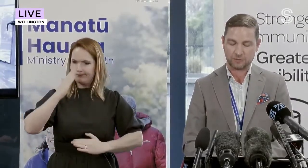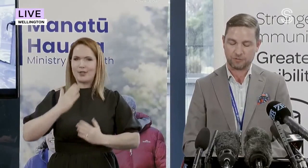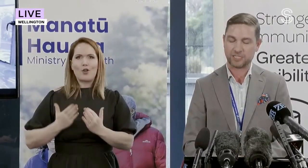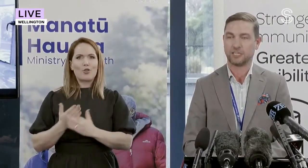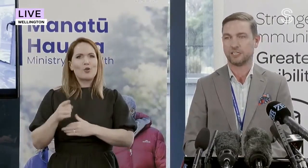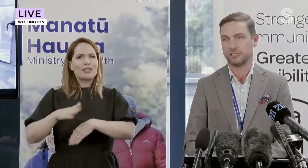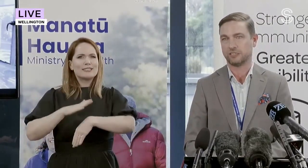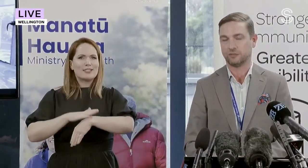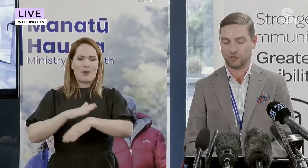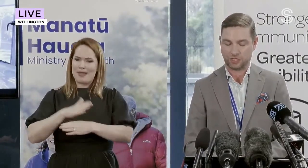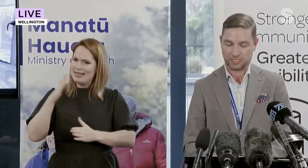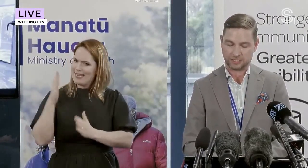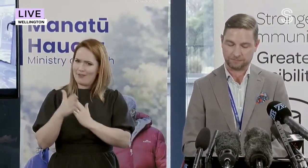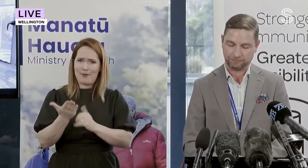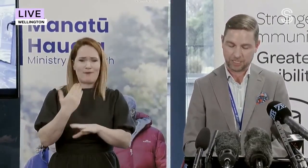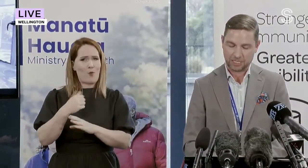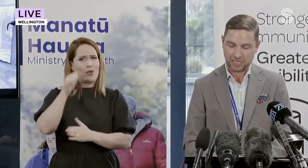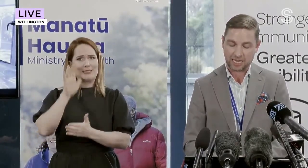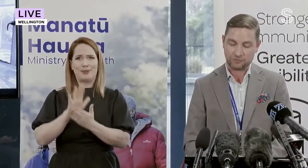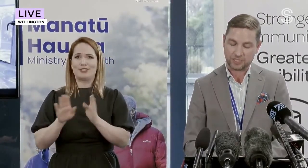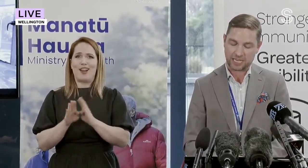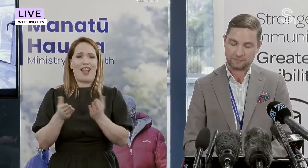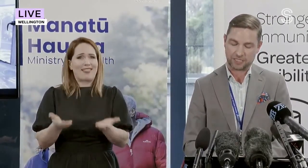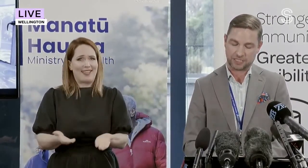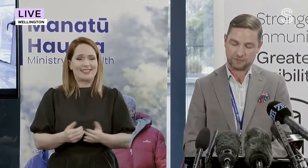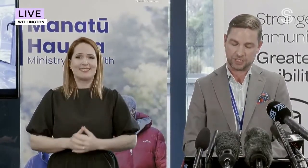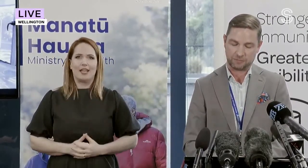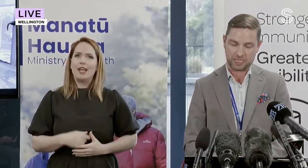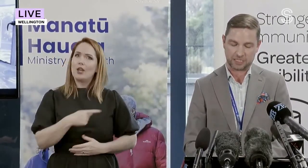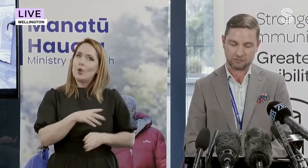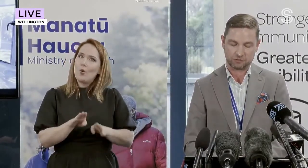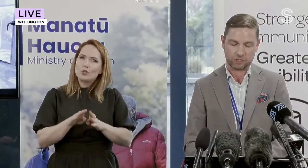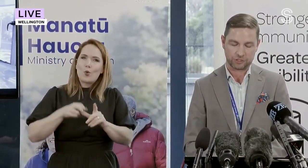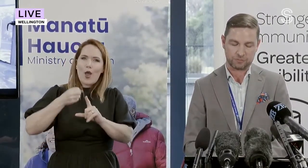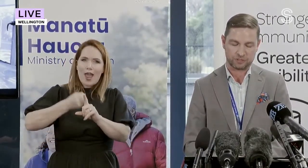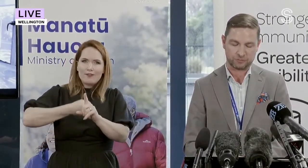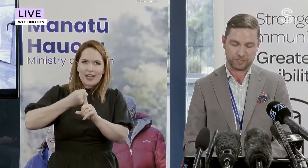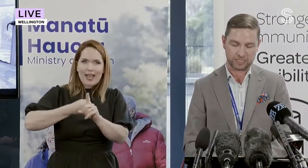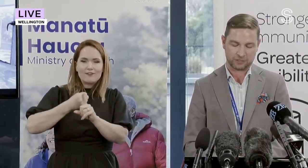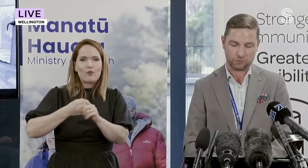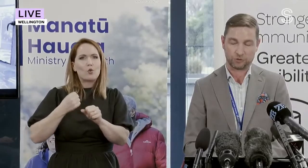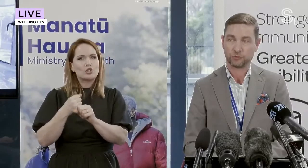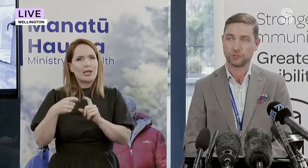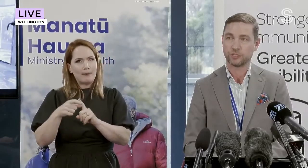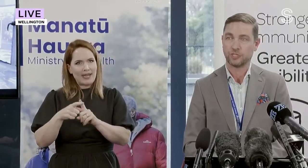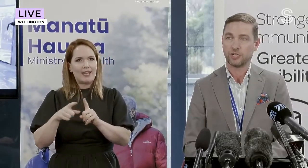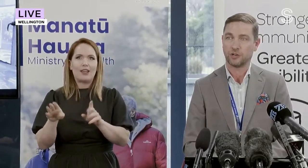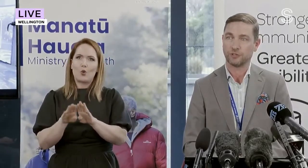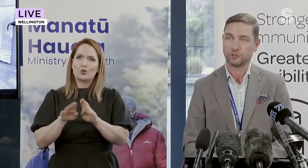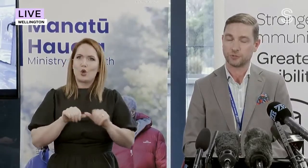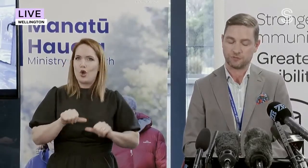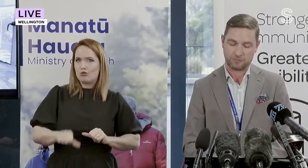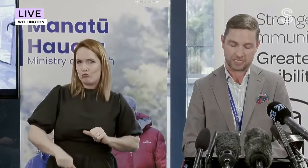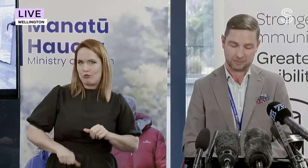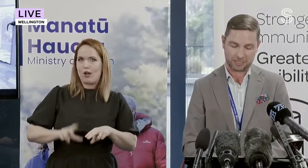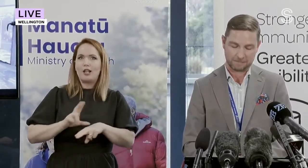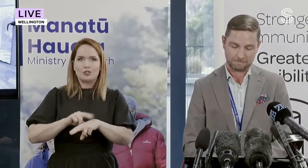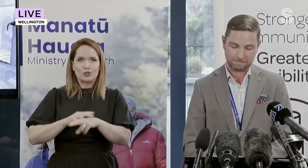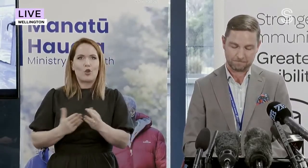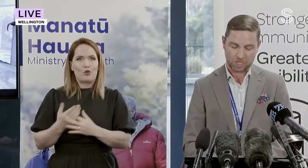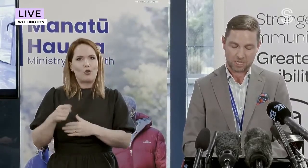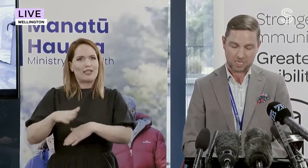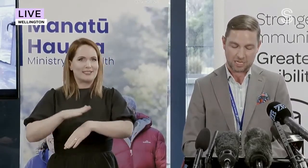been an unprecedented few years, and for his advocacy for GPs and the rural hospital medicine workforce over the course of the